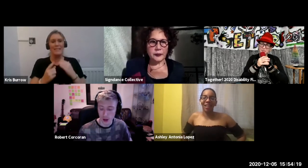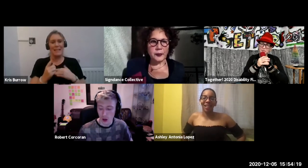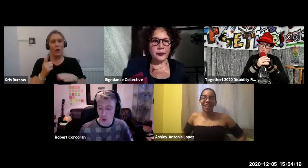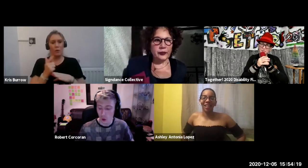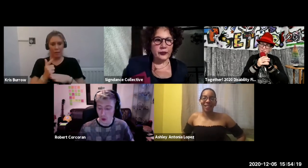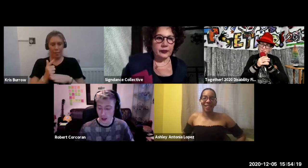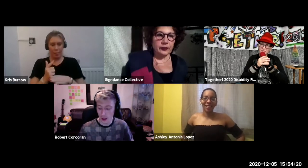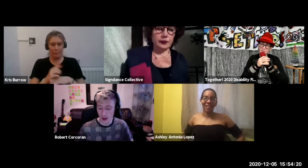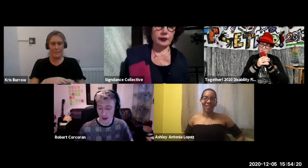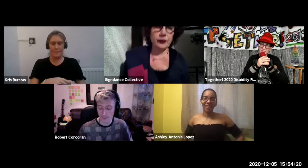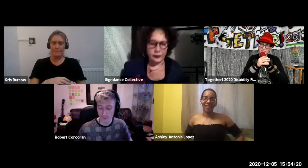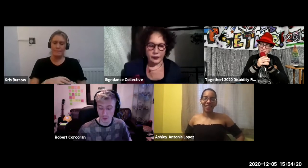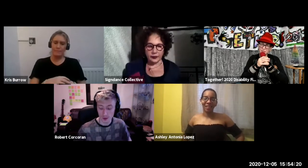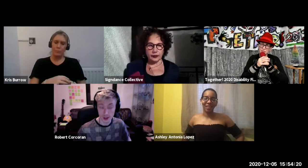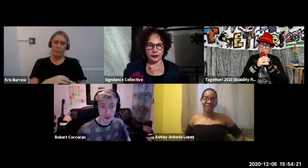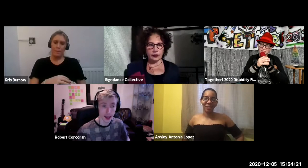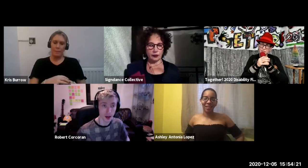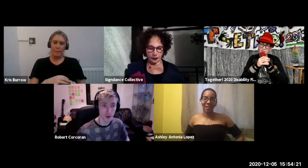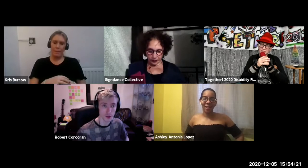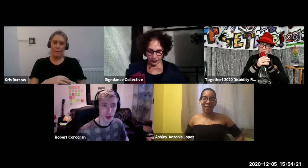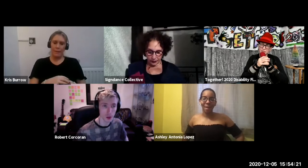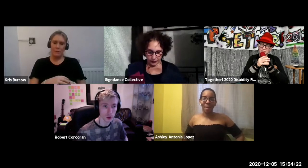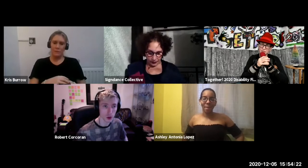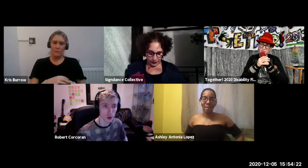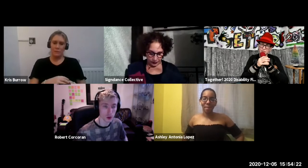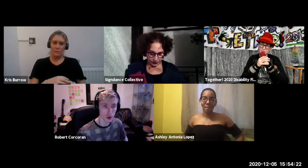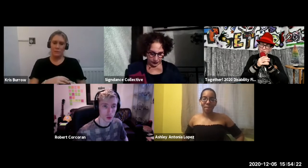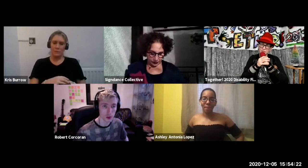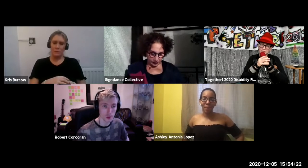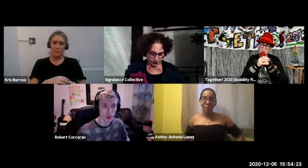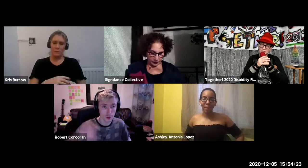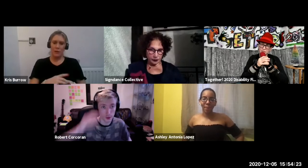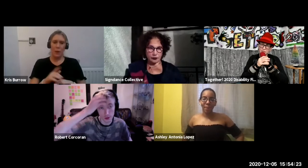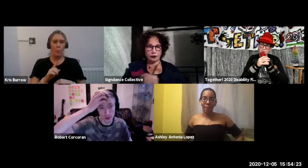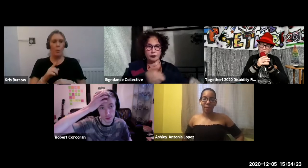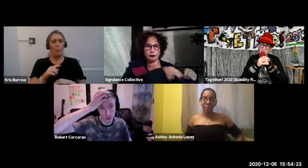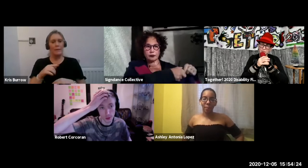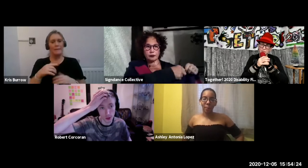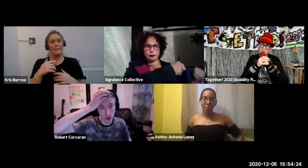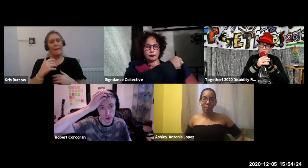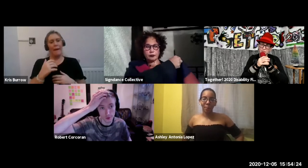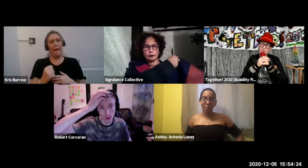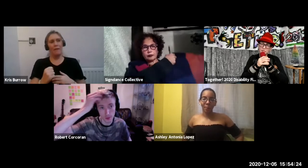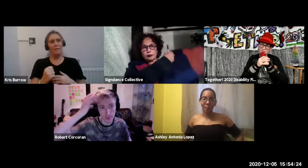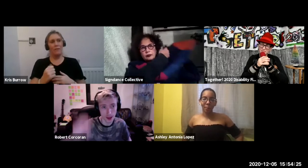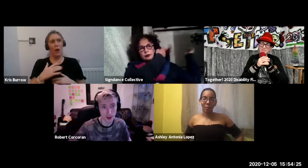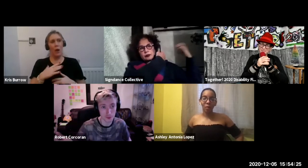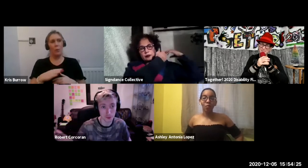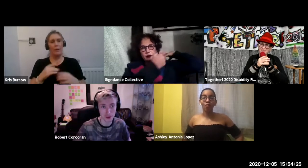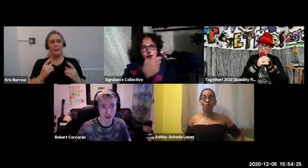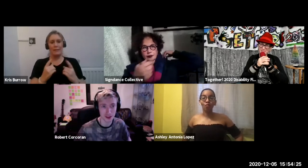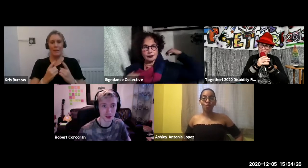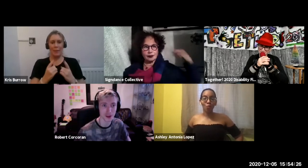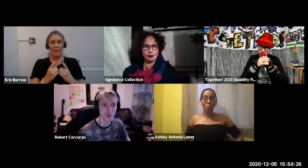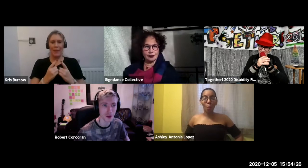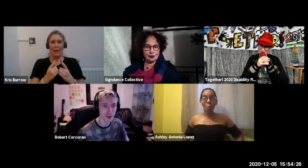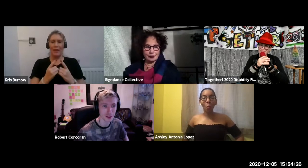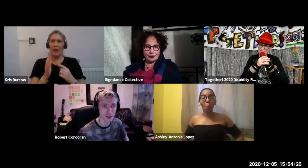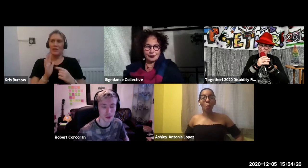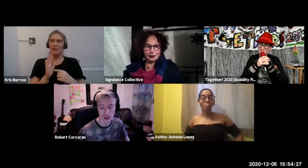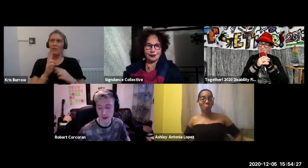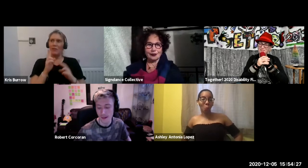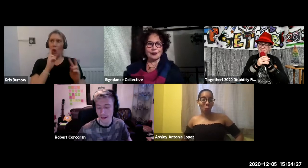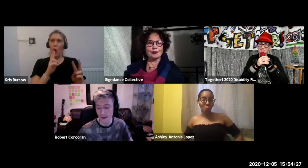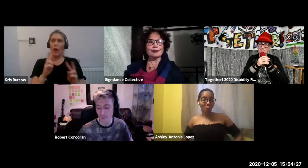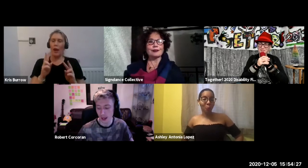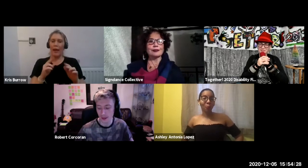And what we didn't have, that I was conscious of, was something that resembled maybe a horror film. I don't know, and it felt like that to